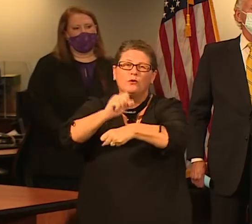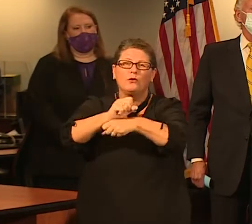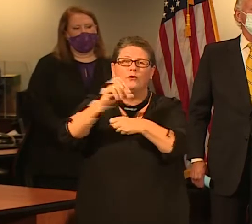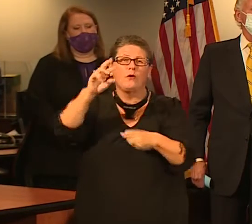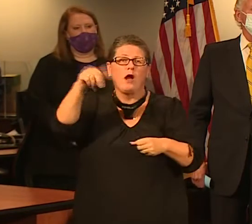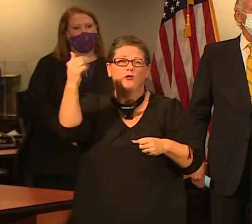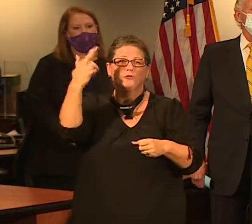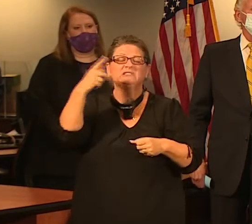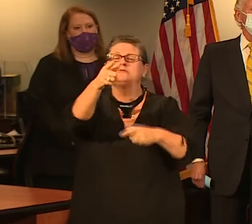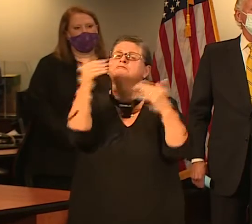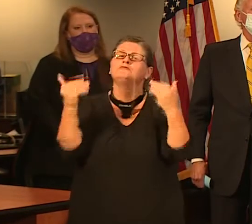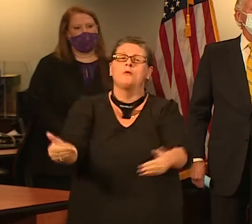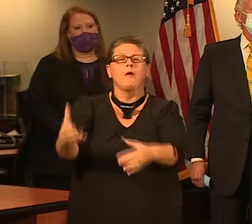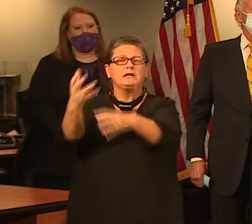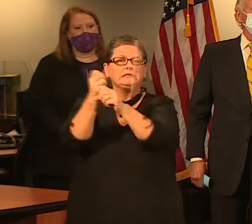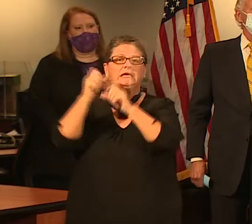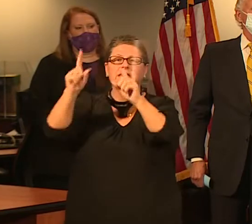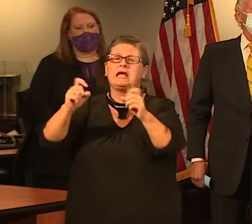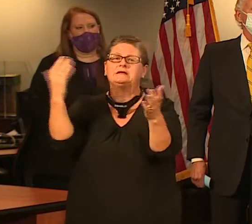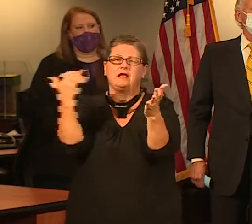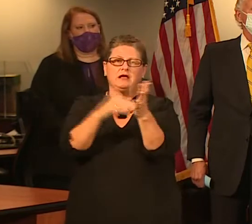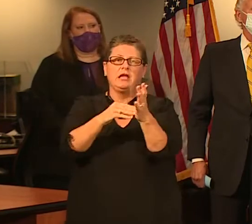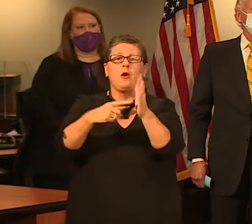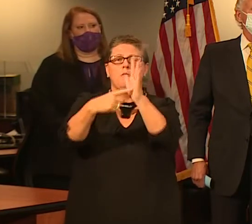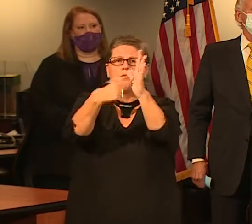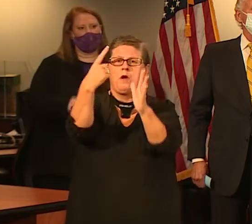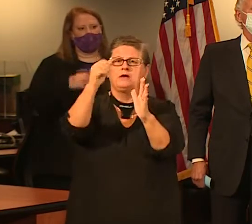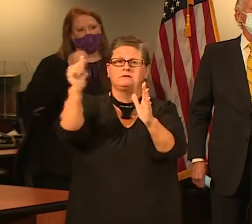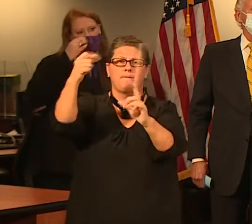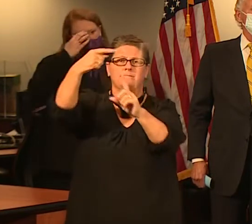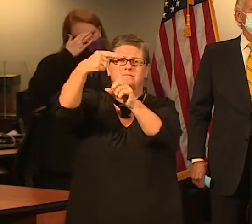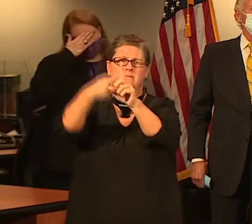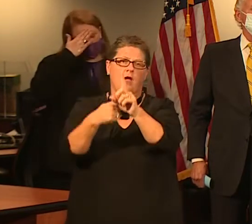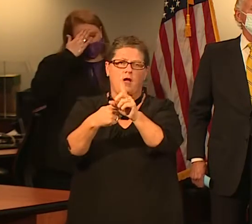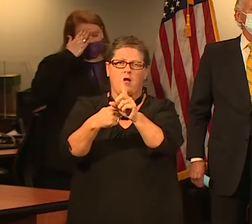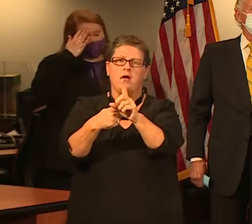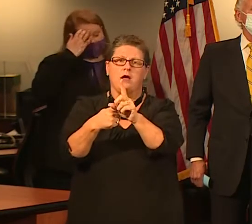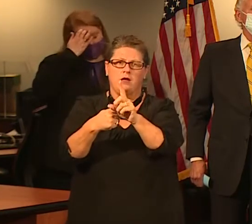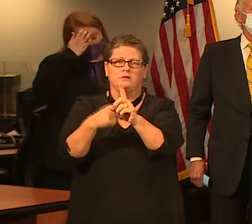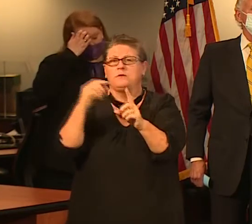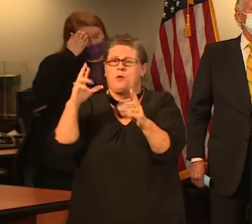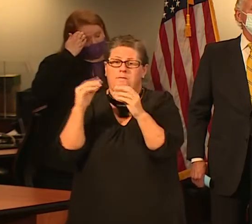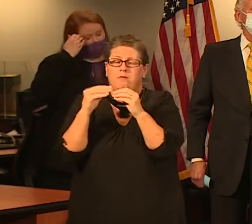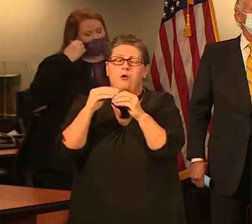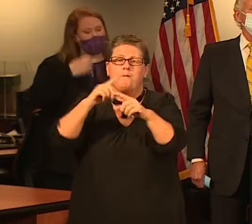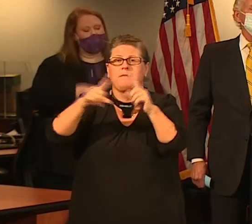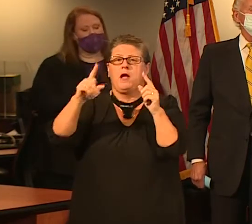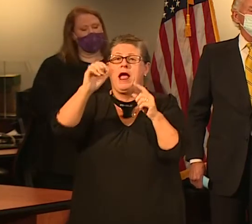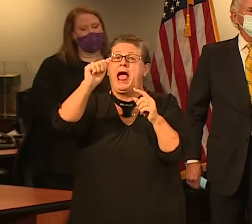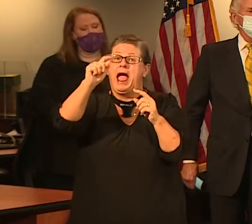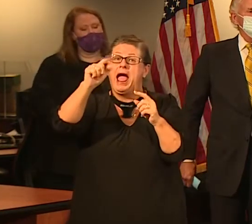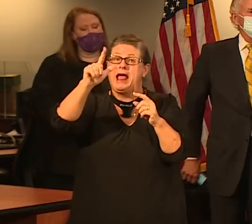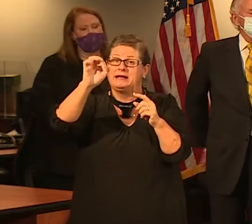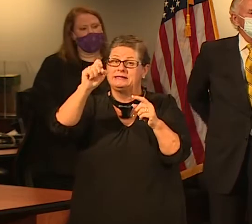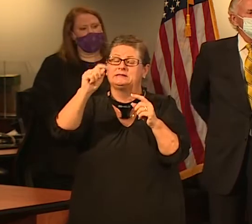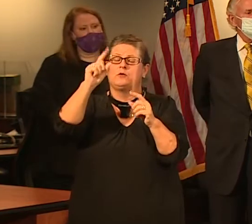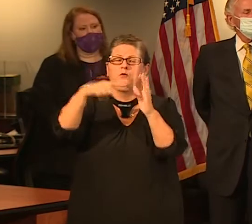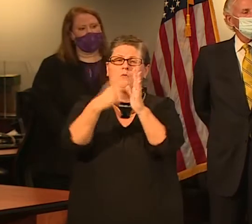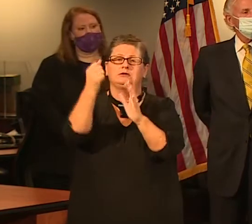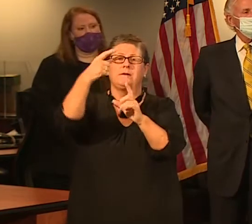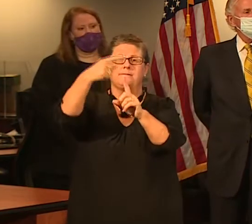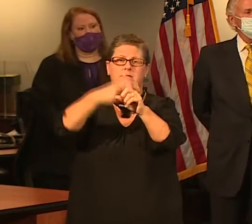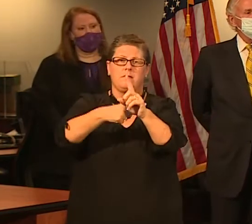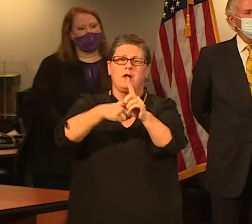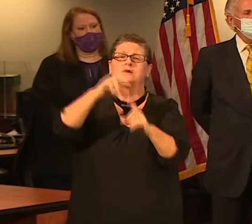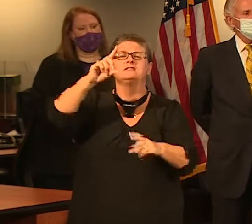to get tested routinely at least once a month or more. Please take advantage of the testing opportunities that